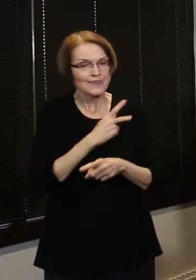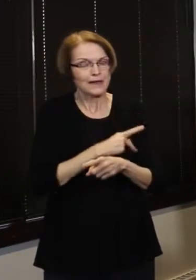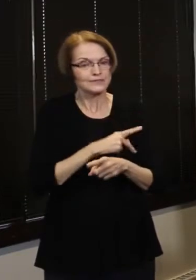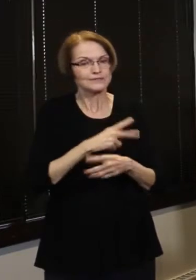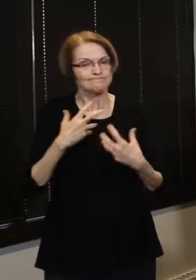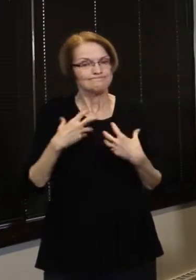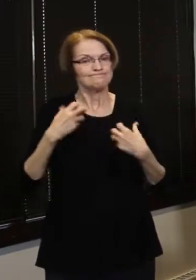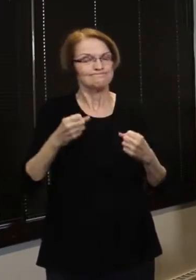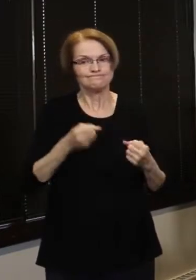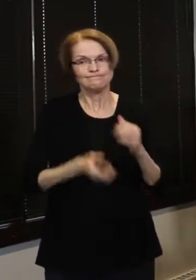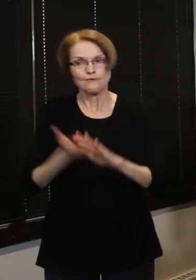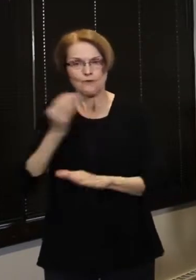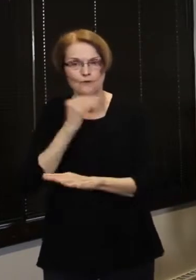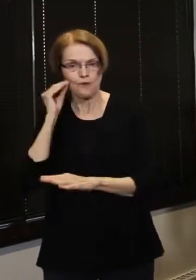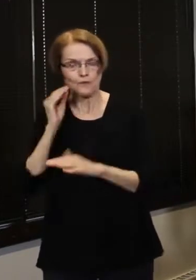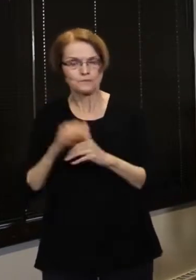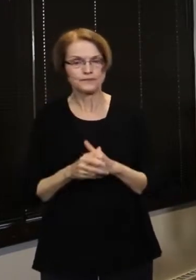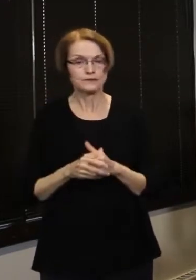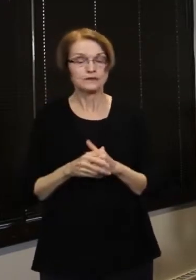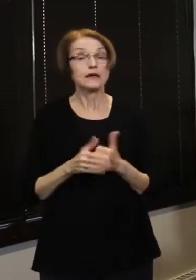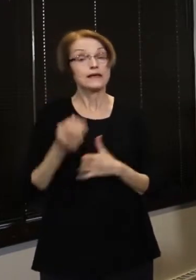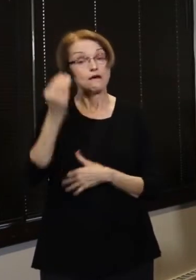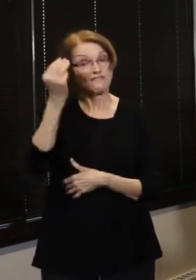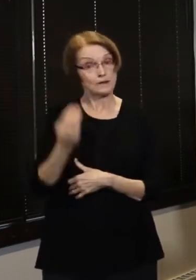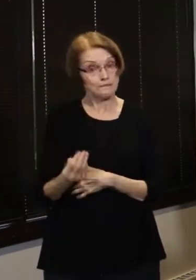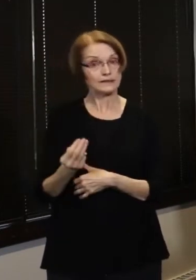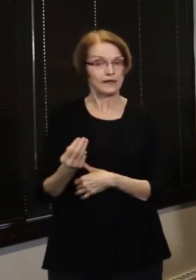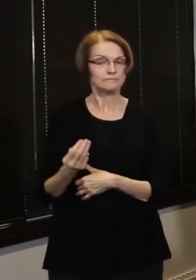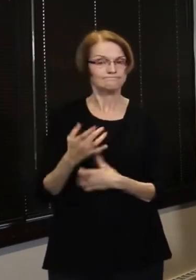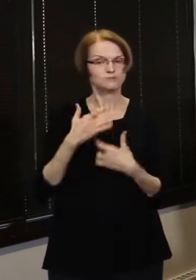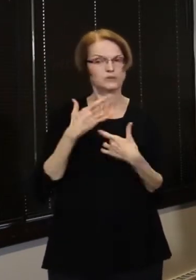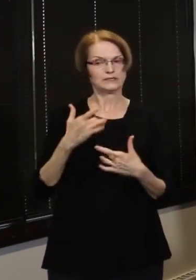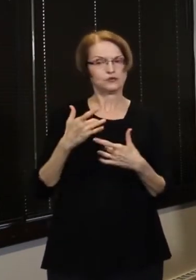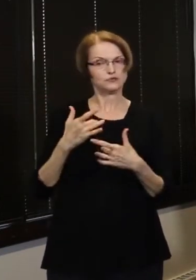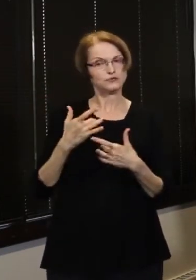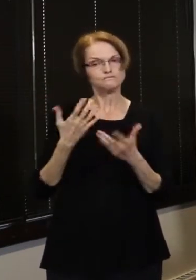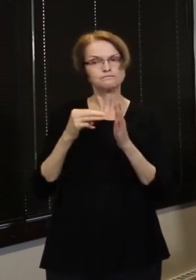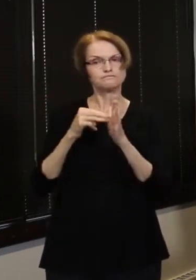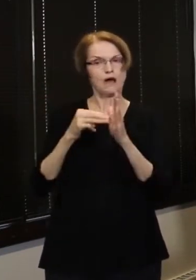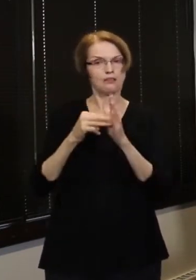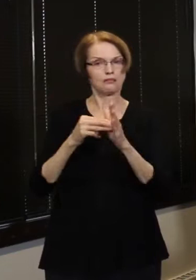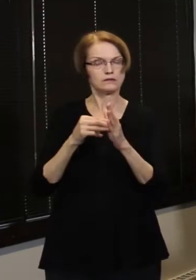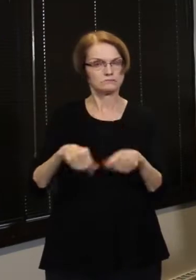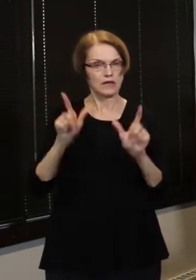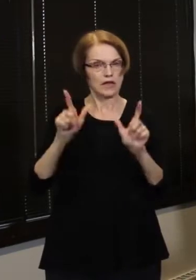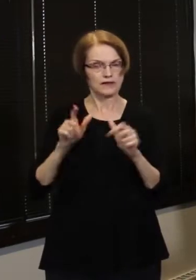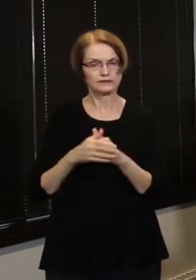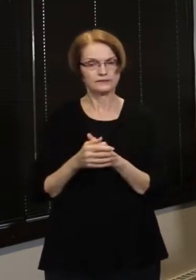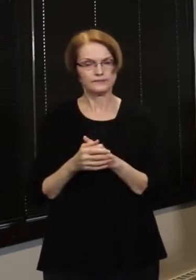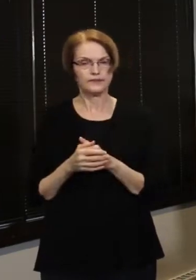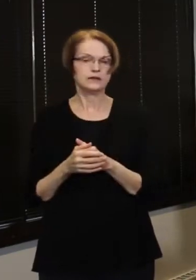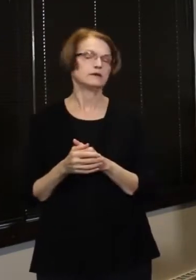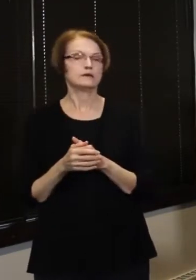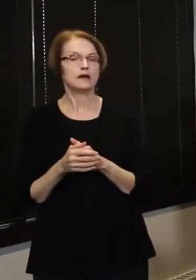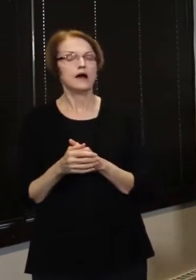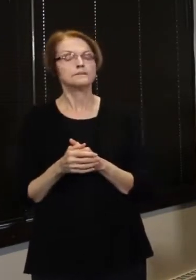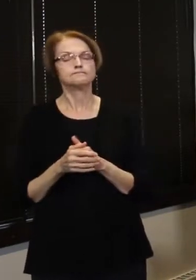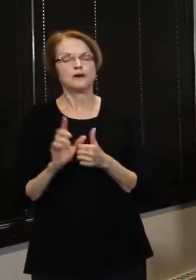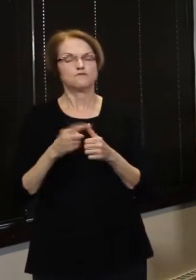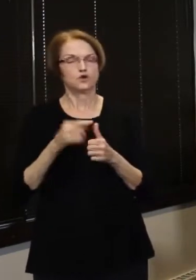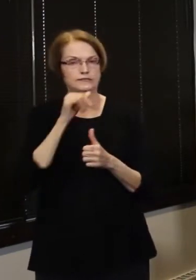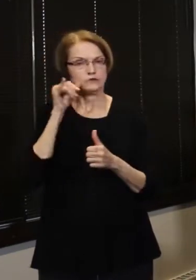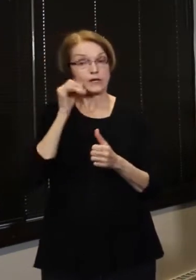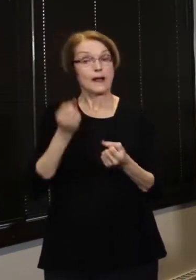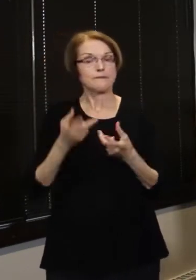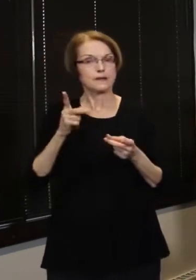So it's Monday, and typically we go over our modeling slides. First, we wanted to show you the number of deaths that occurred yesterday